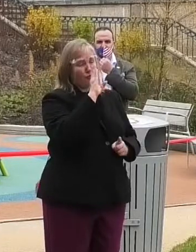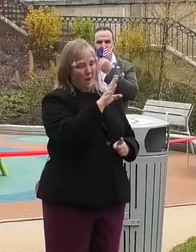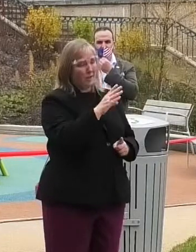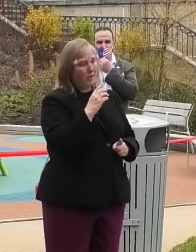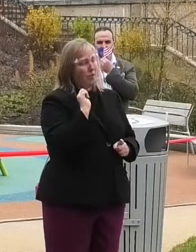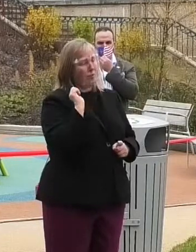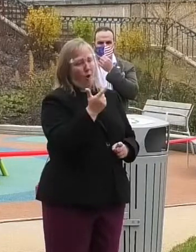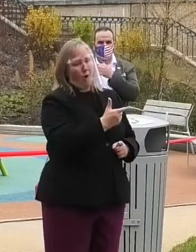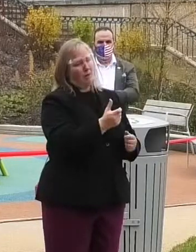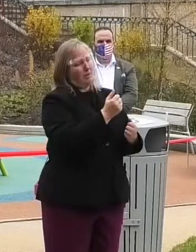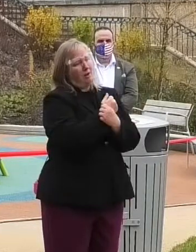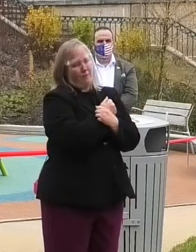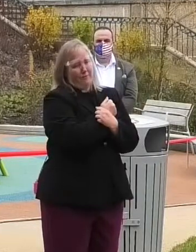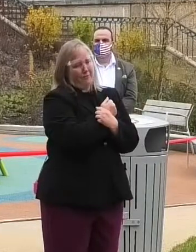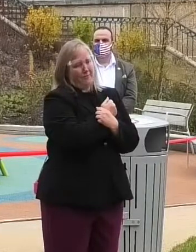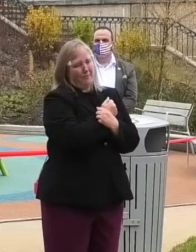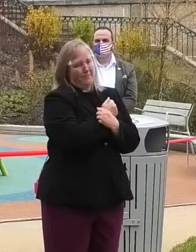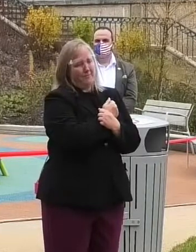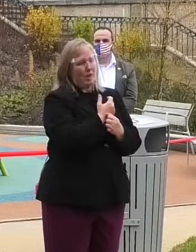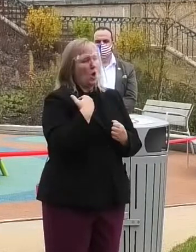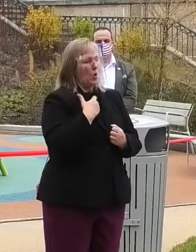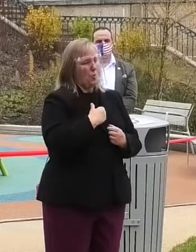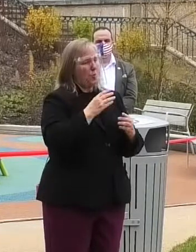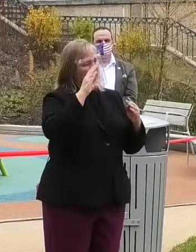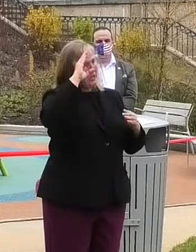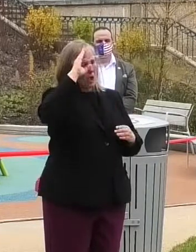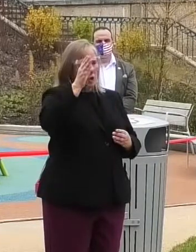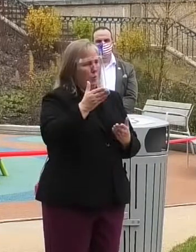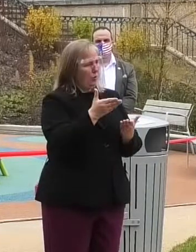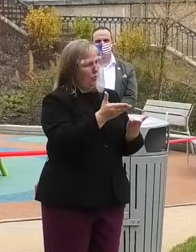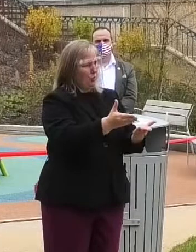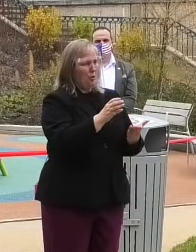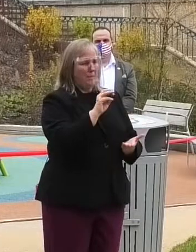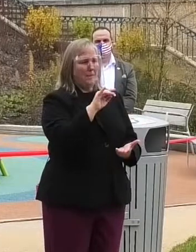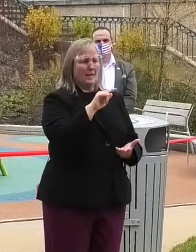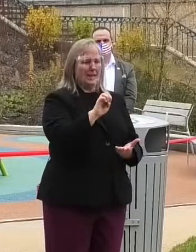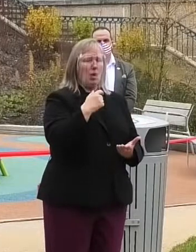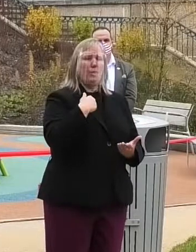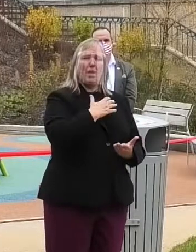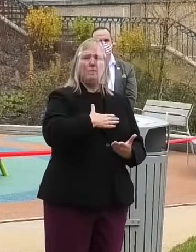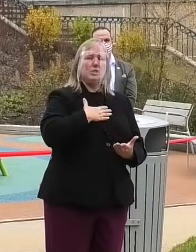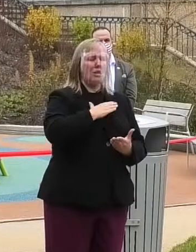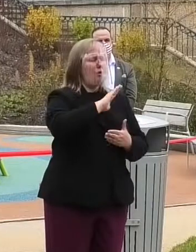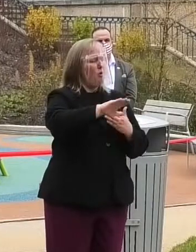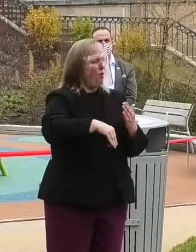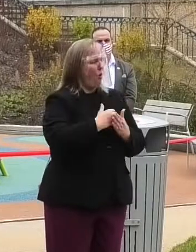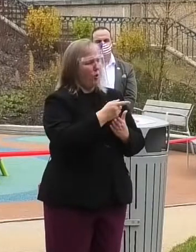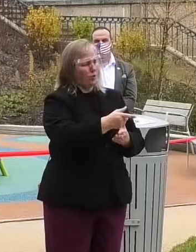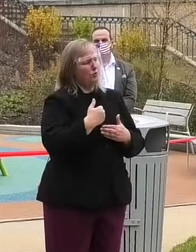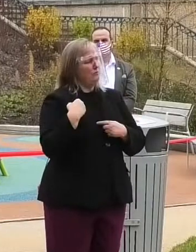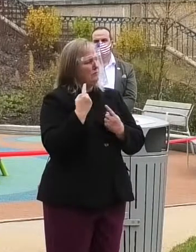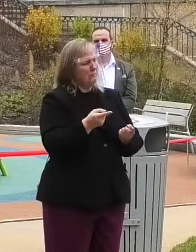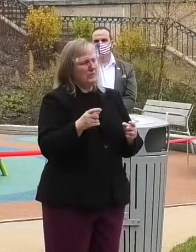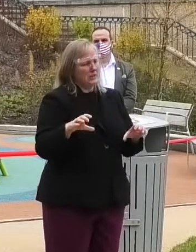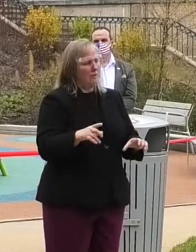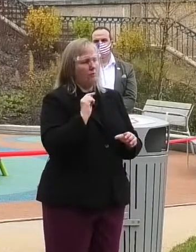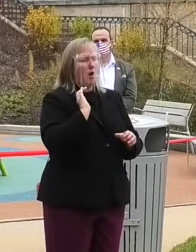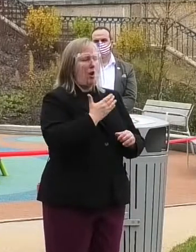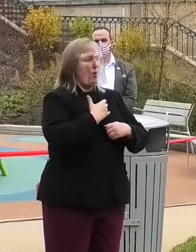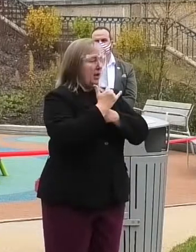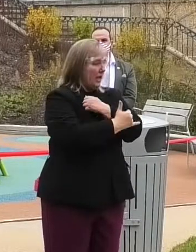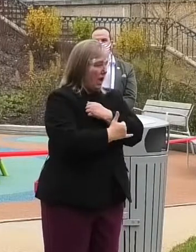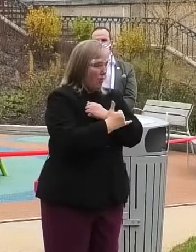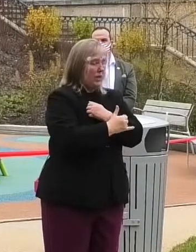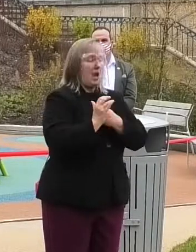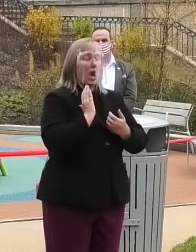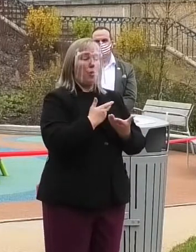love. We salute you, Millie. We appreciate all that you have done for our county, our community,